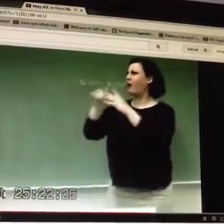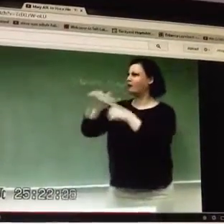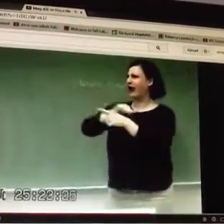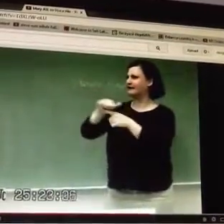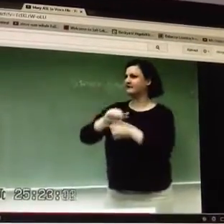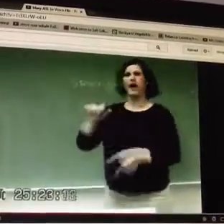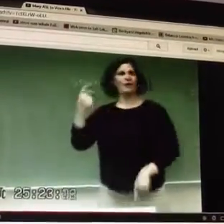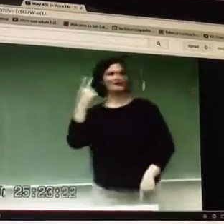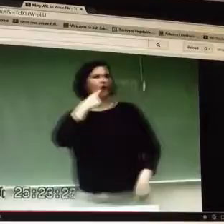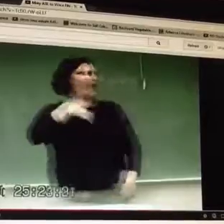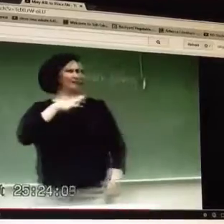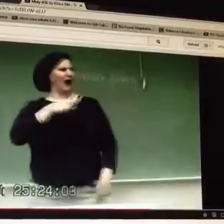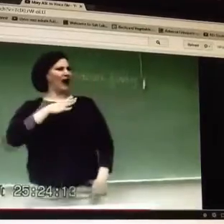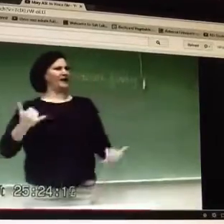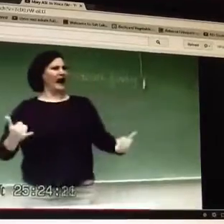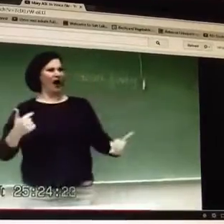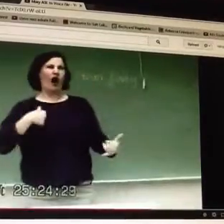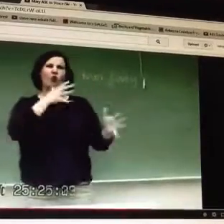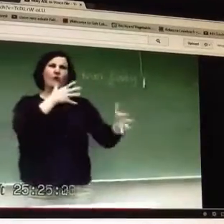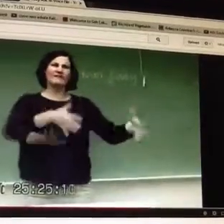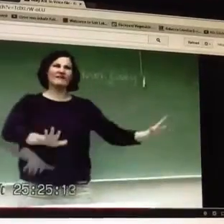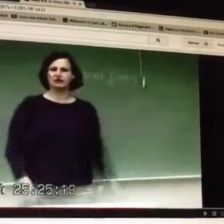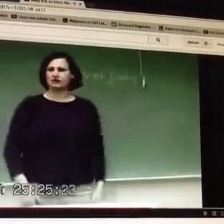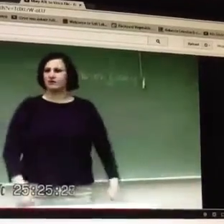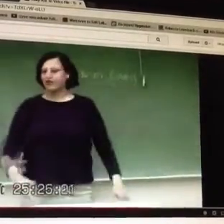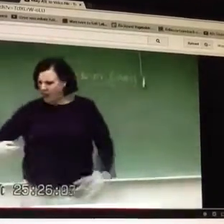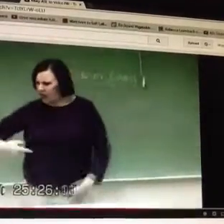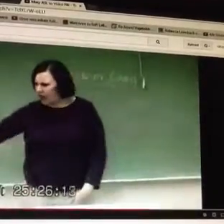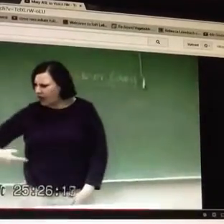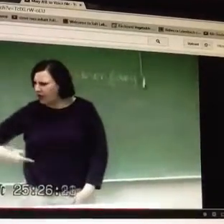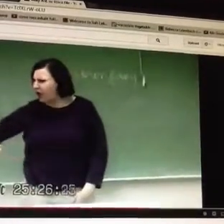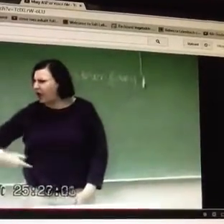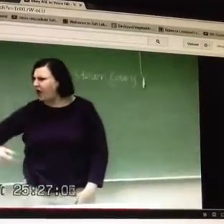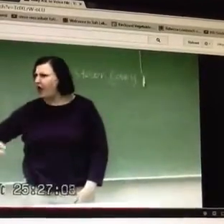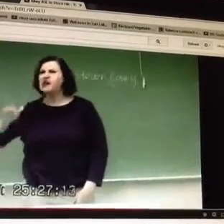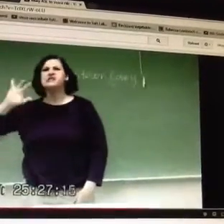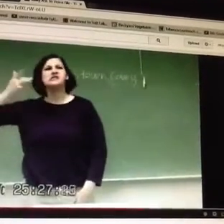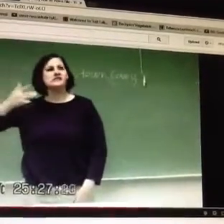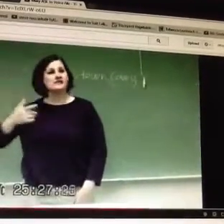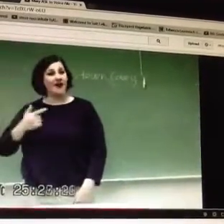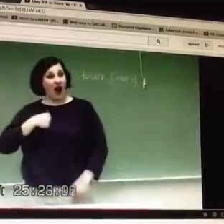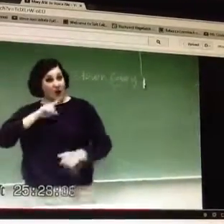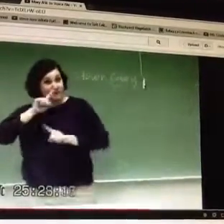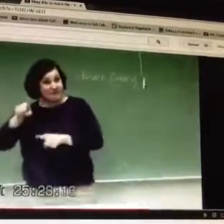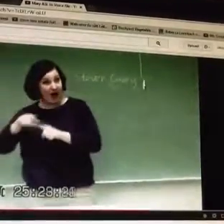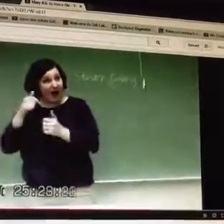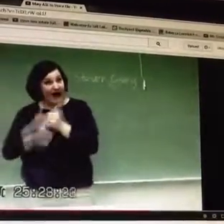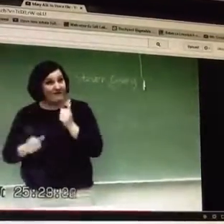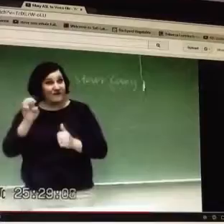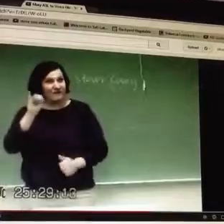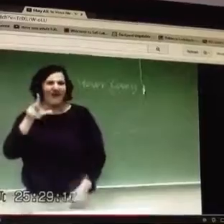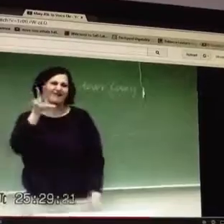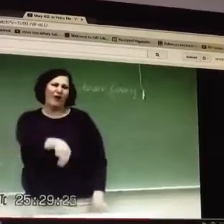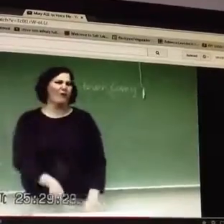text messages right away. And so my alarm was constantly going off and I was always getting